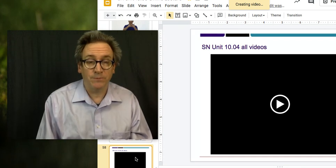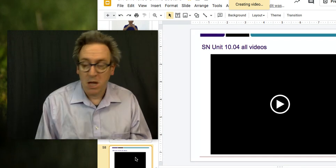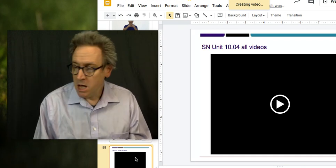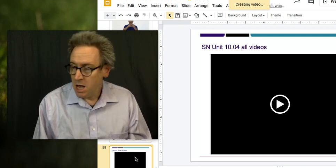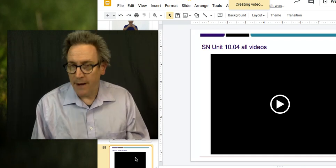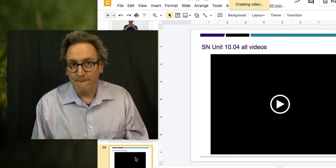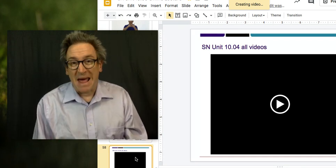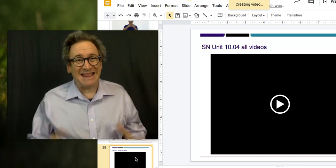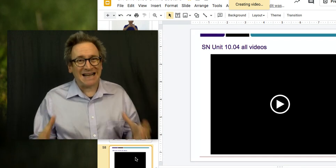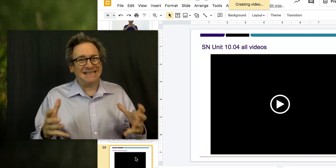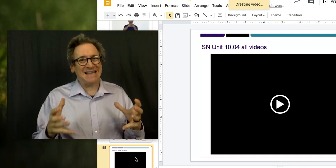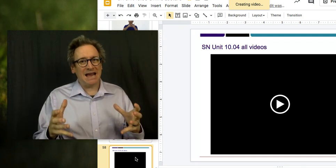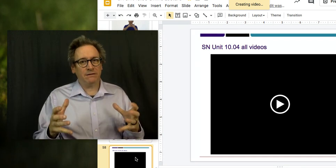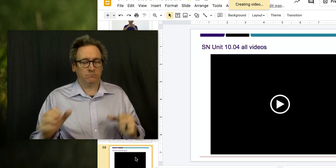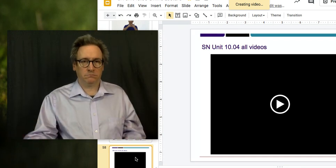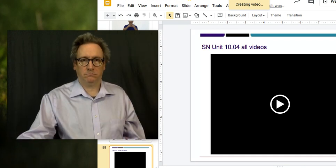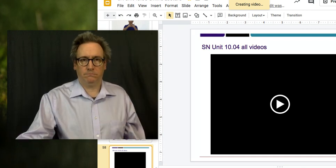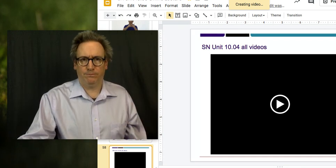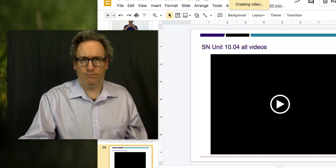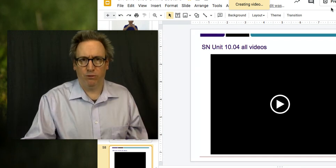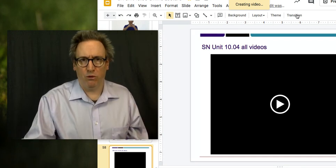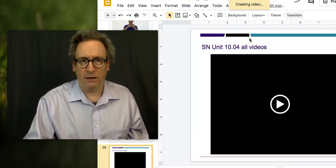So that's